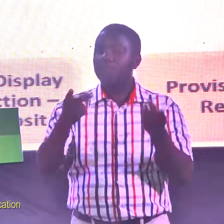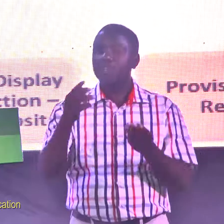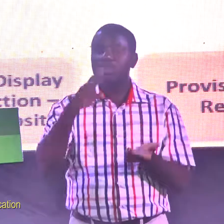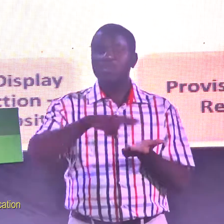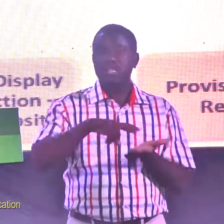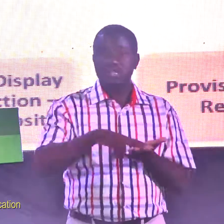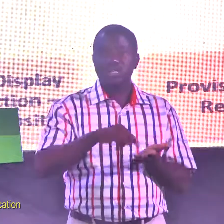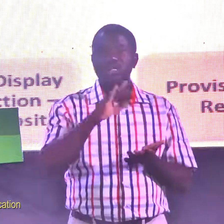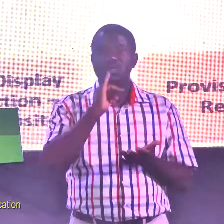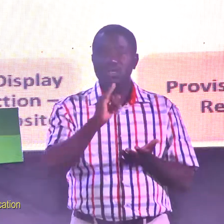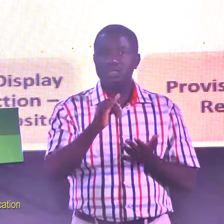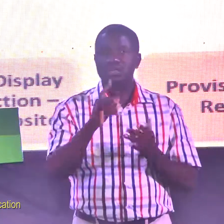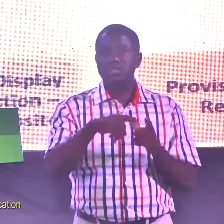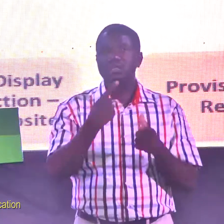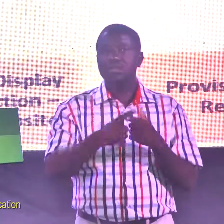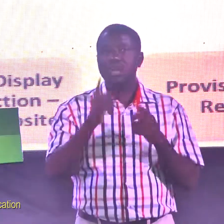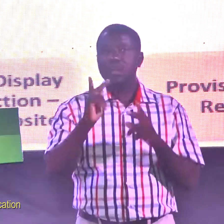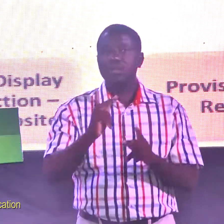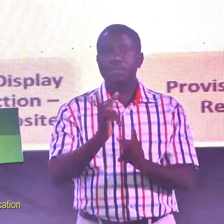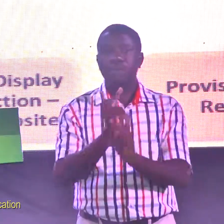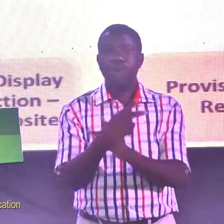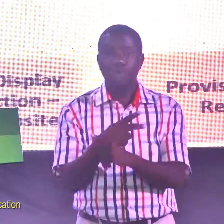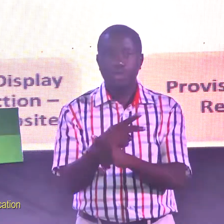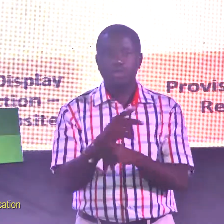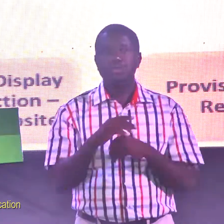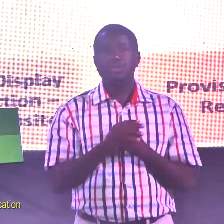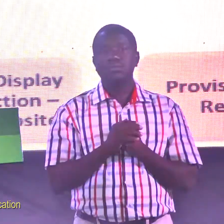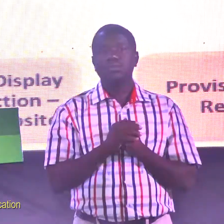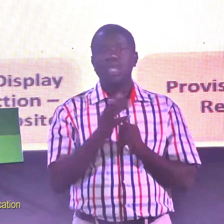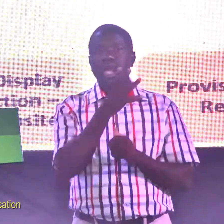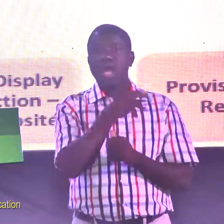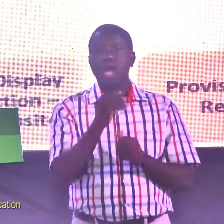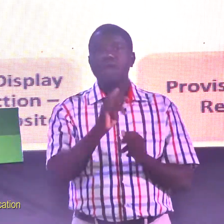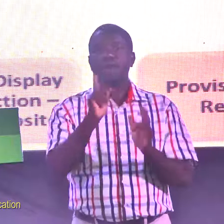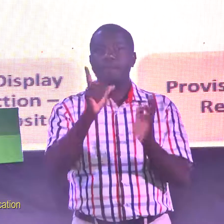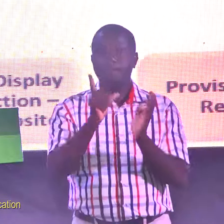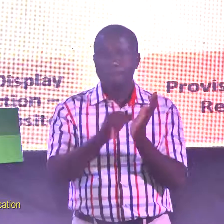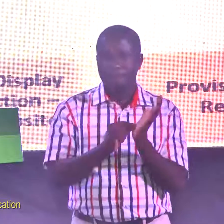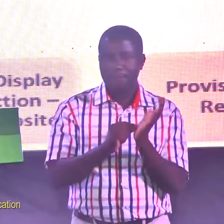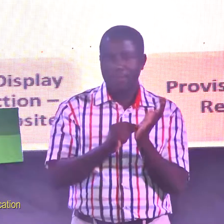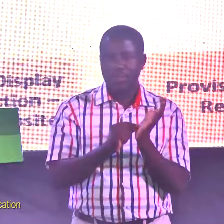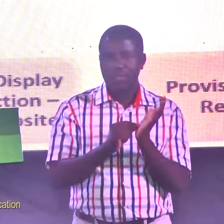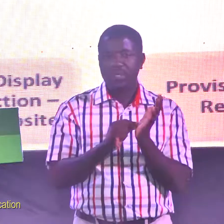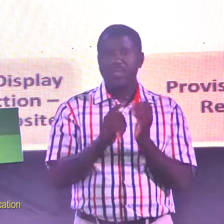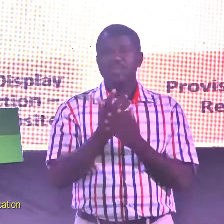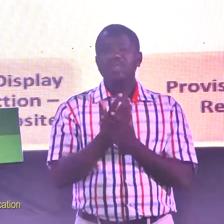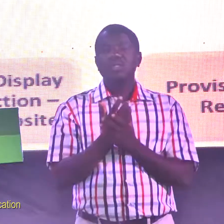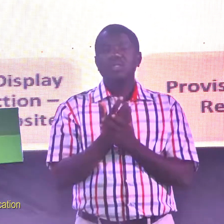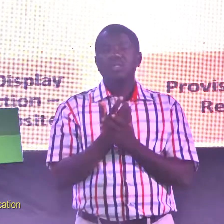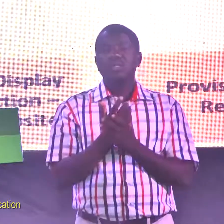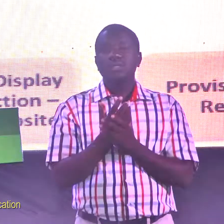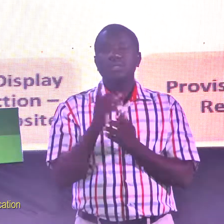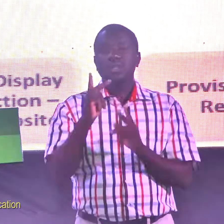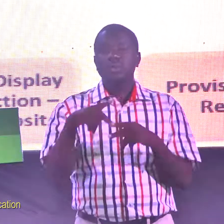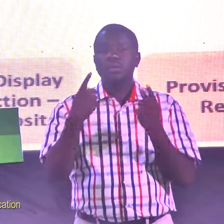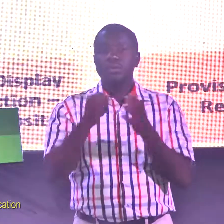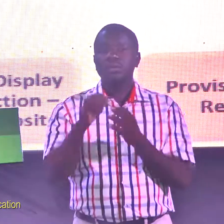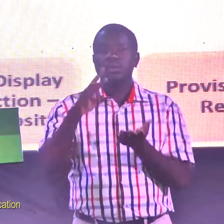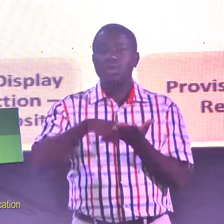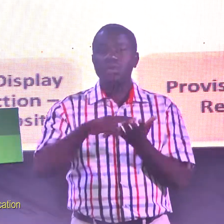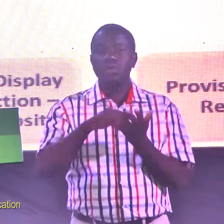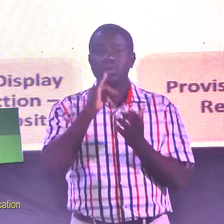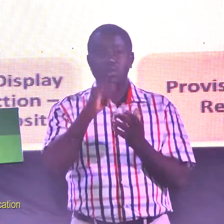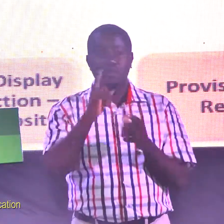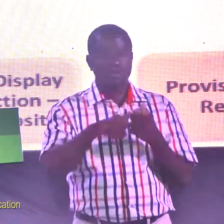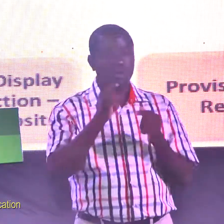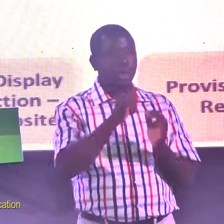register is then produced and printed. The provisional register is then subjected to a